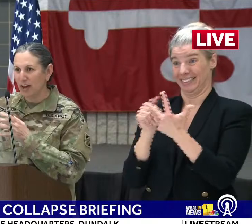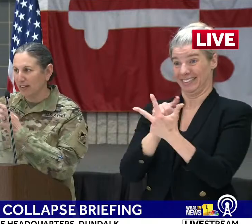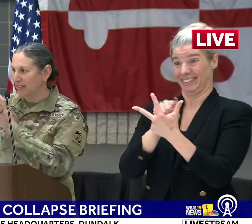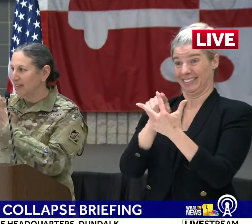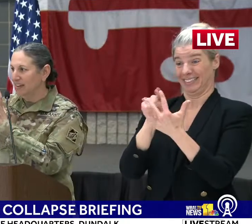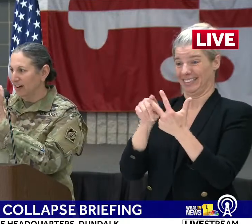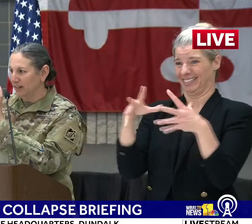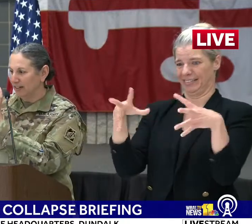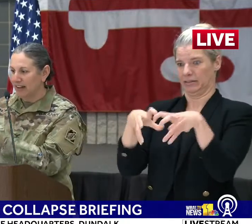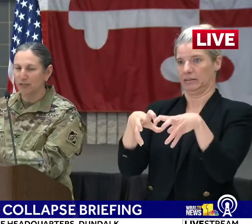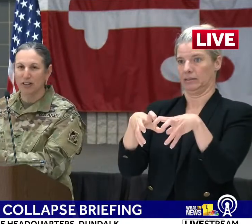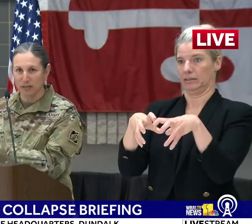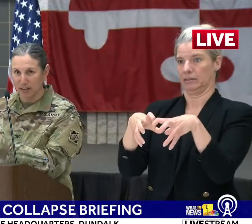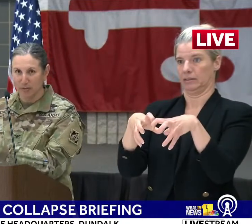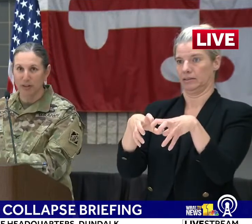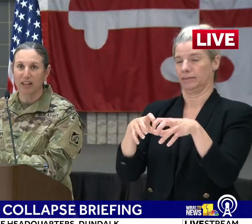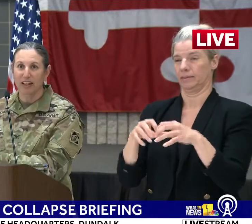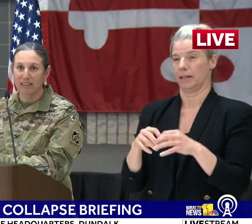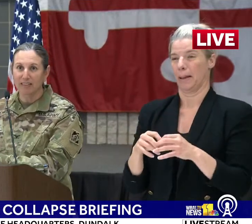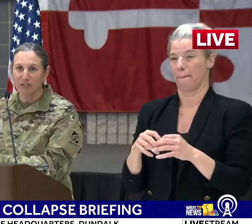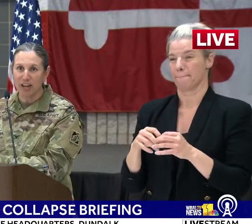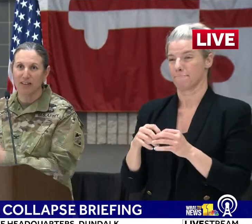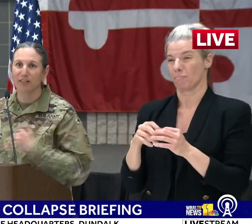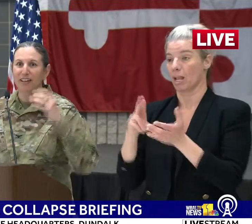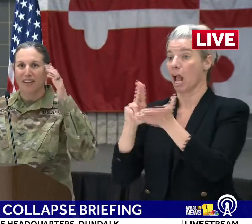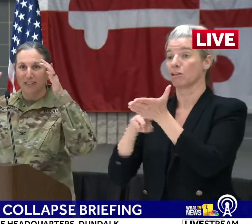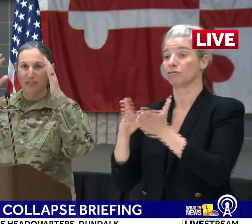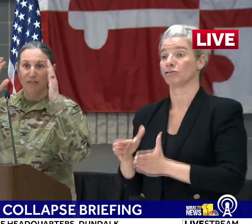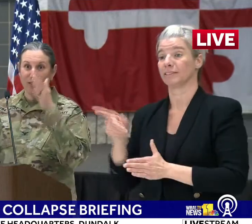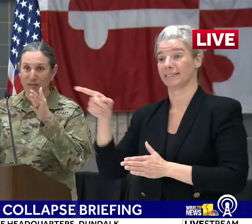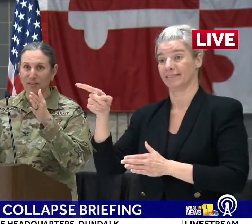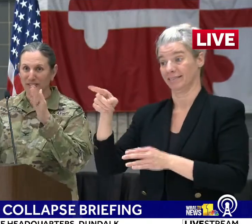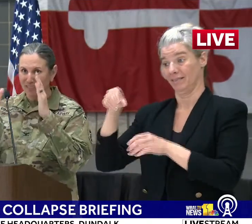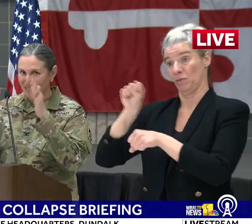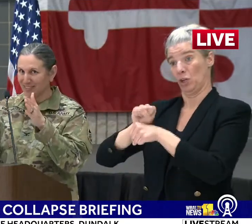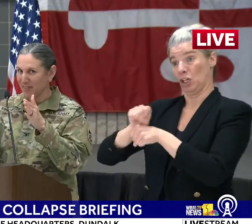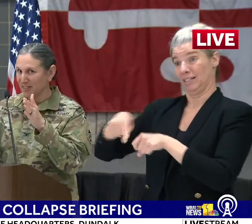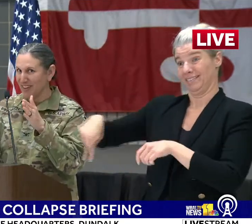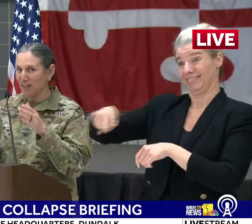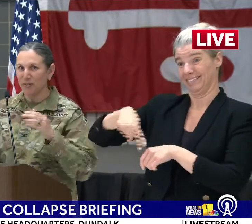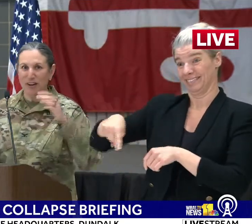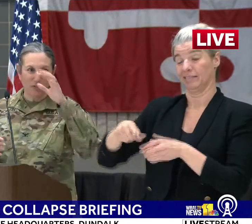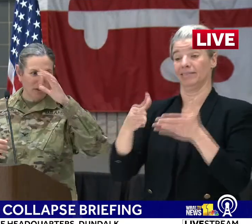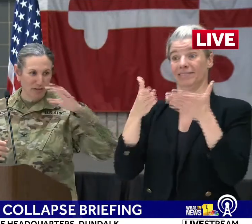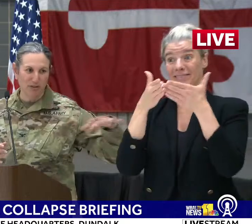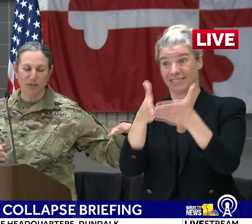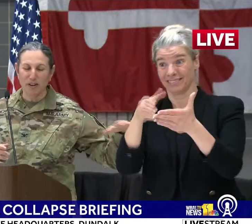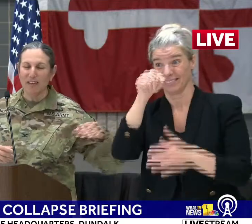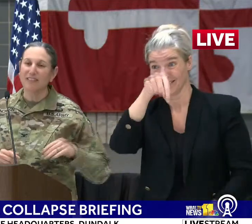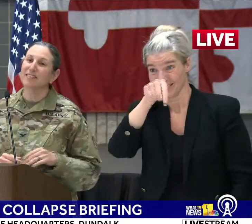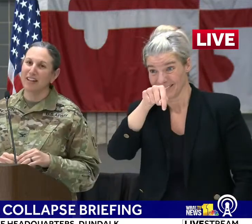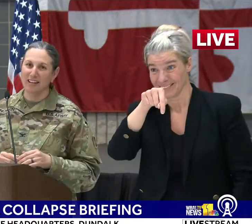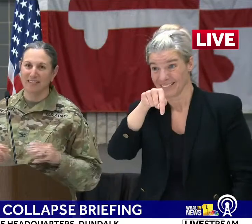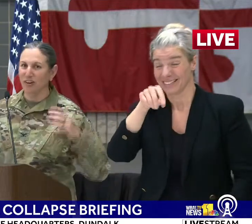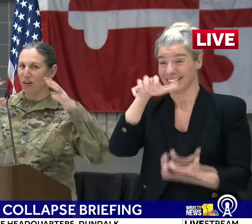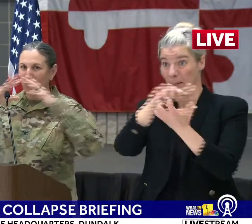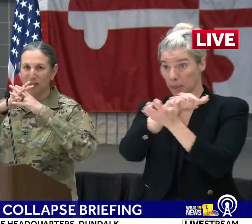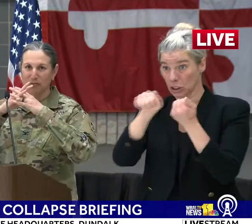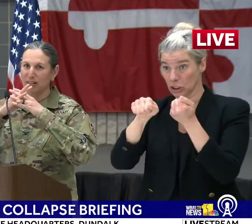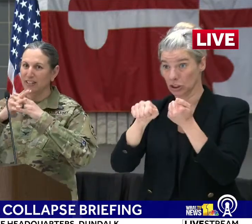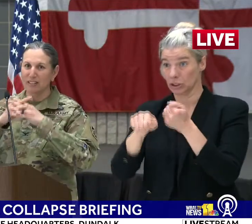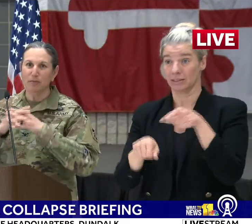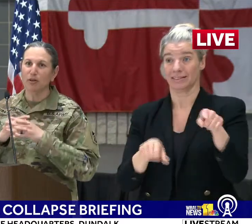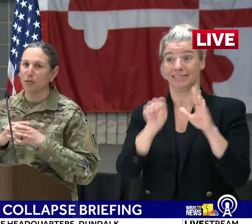that location. You've got our contractor that's working in the channel, the vessel salver, and also the